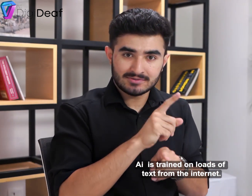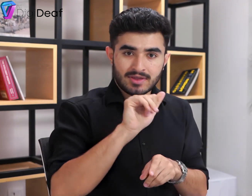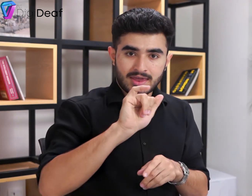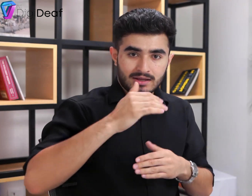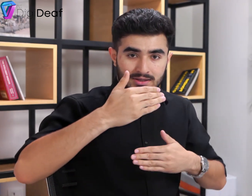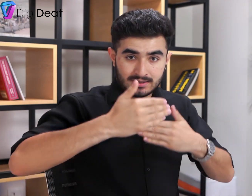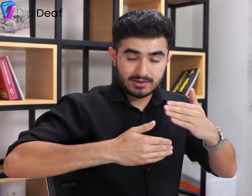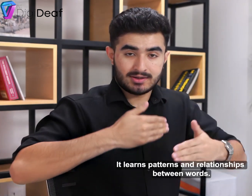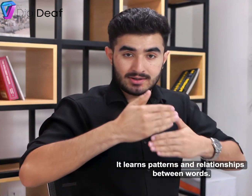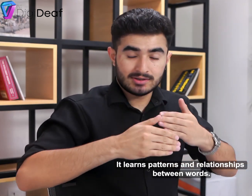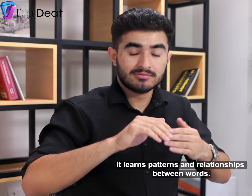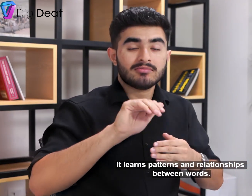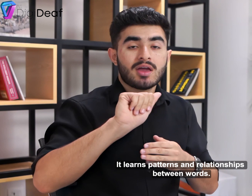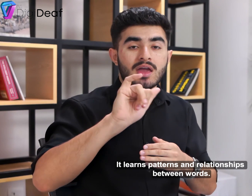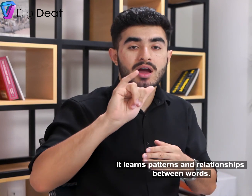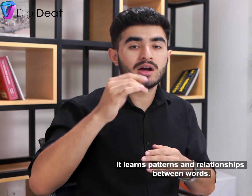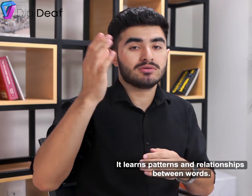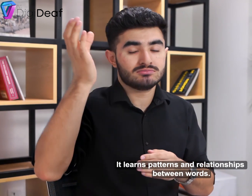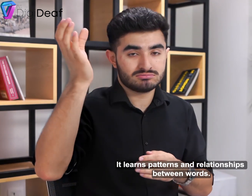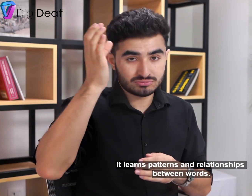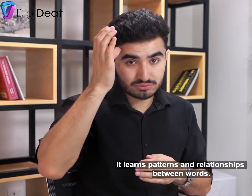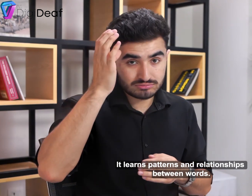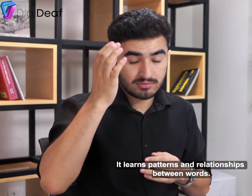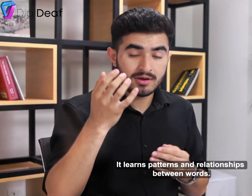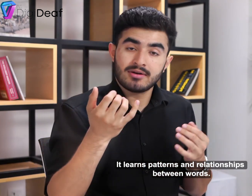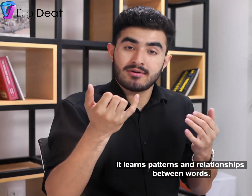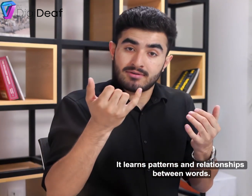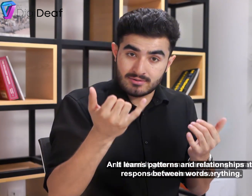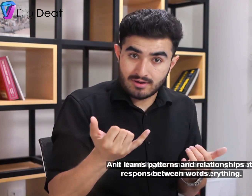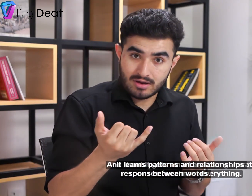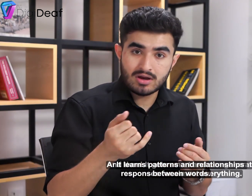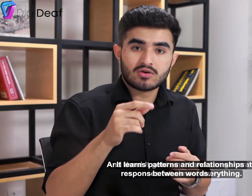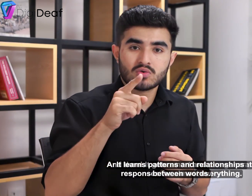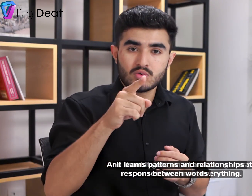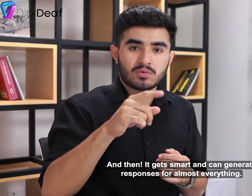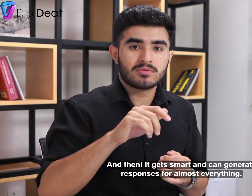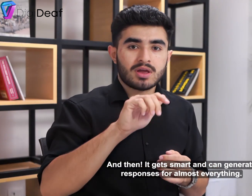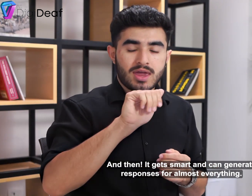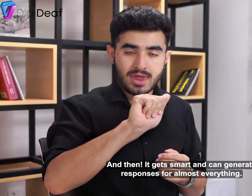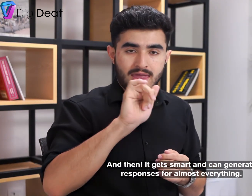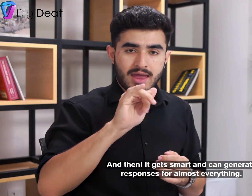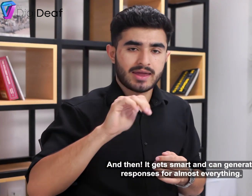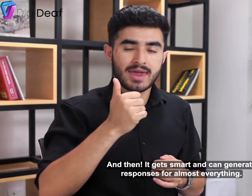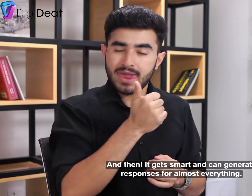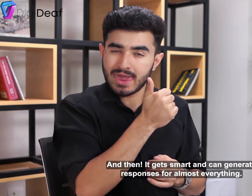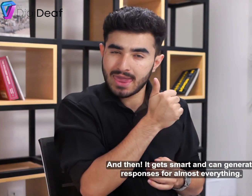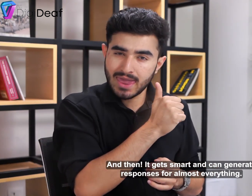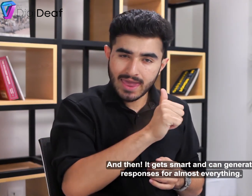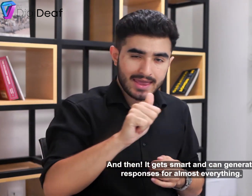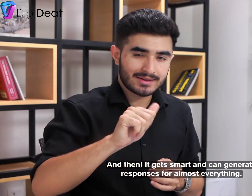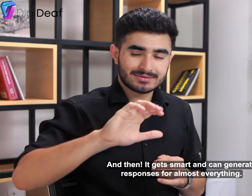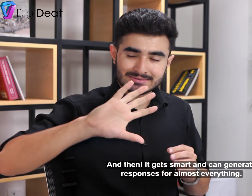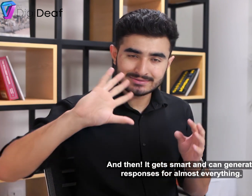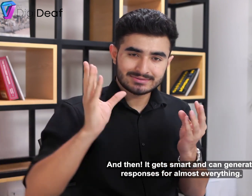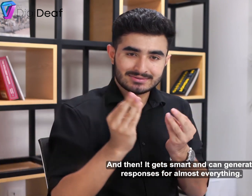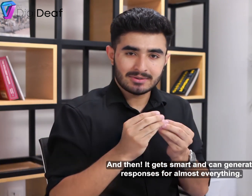It learns patterns and relationships between words. And then it gets smart, can generate responses for